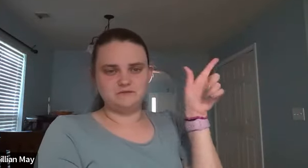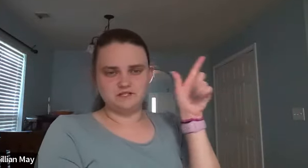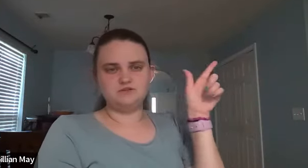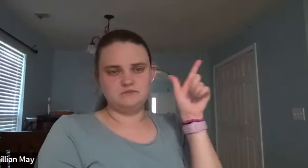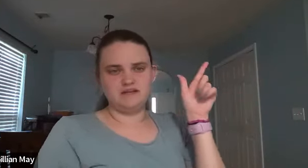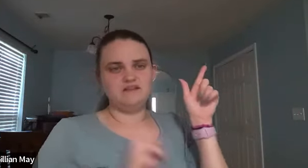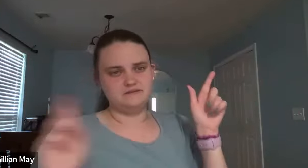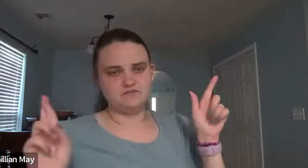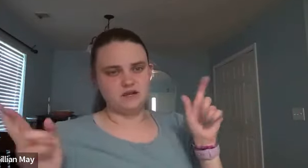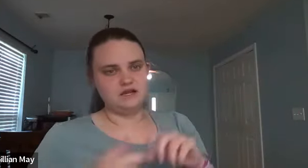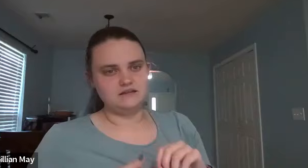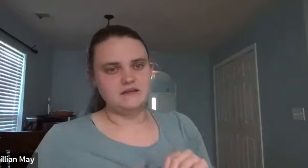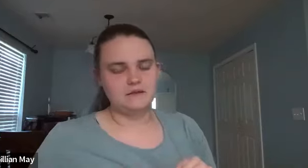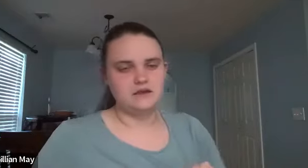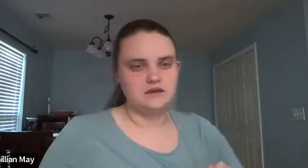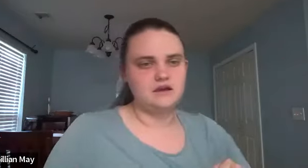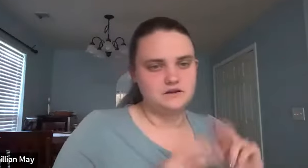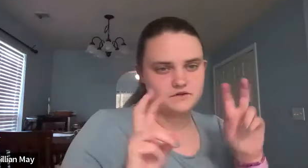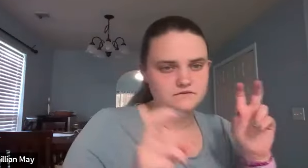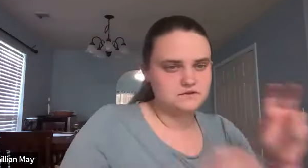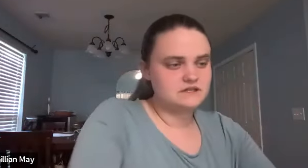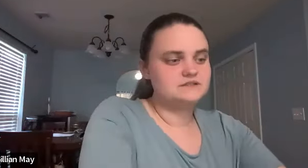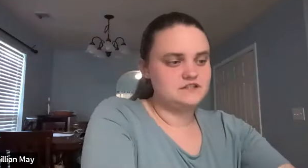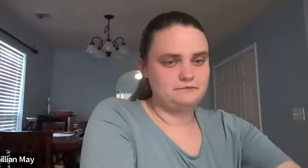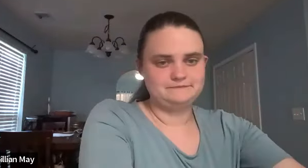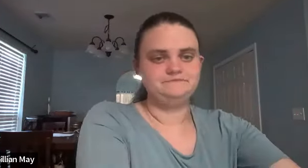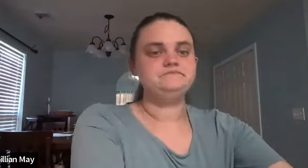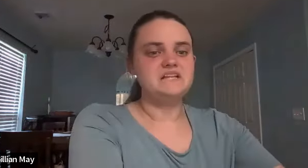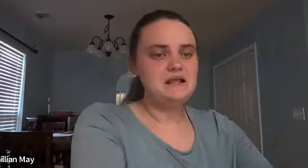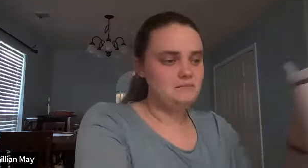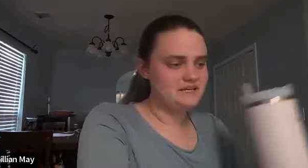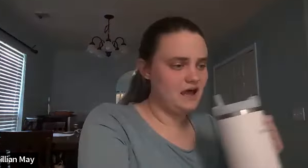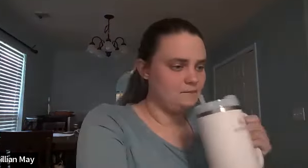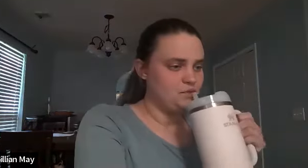difference between being left and right-handed that can get kind of confusing. So, but yeah.